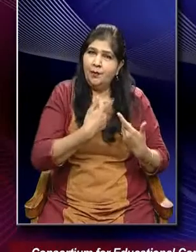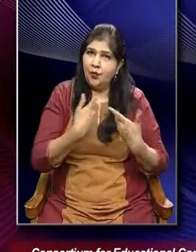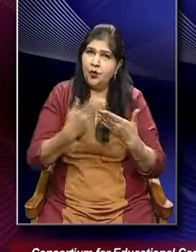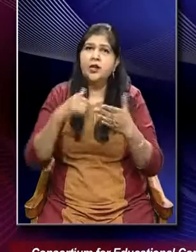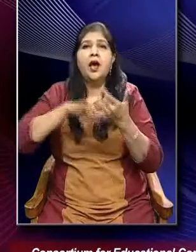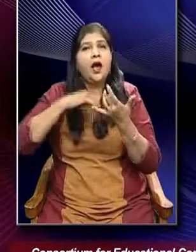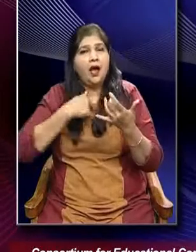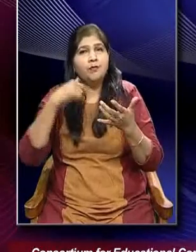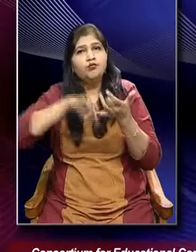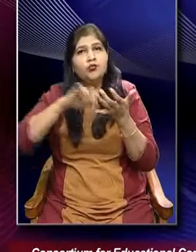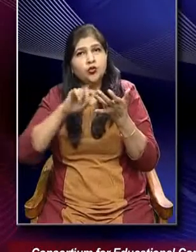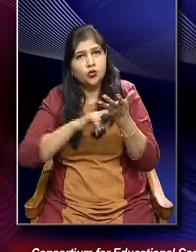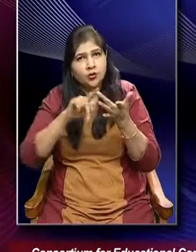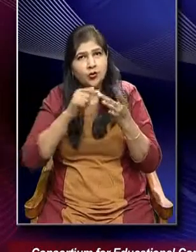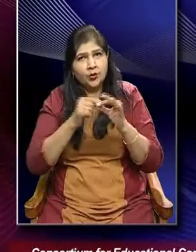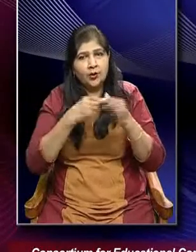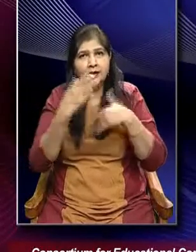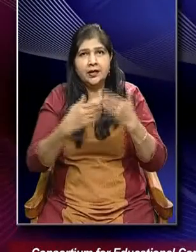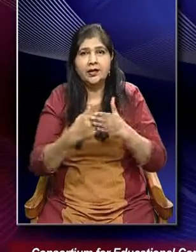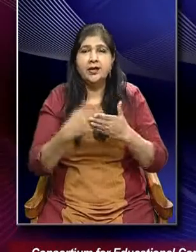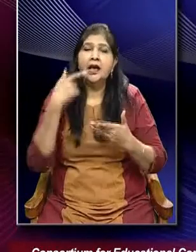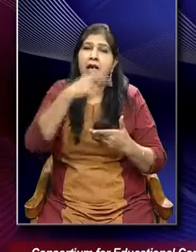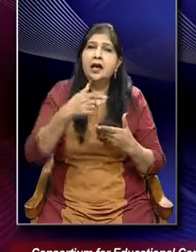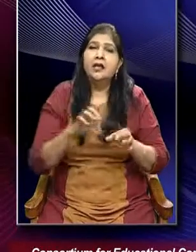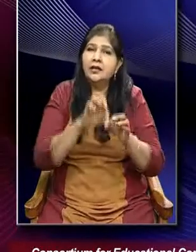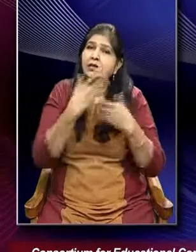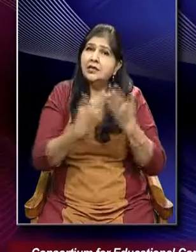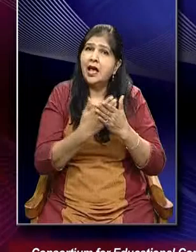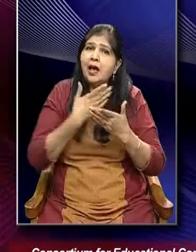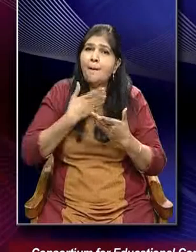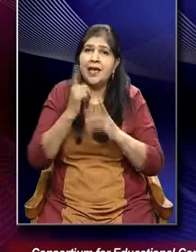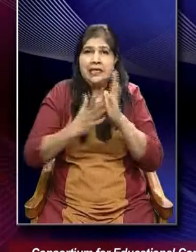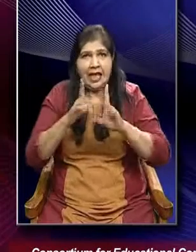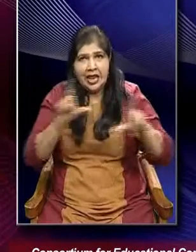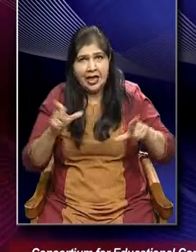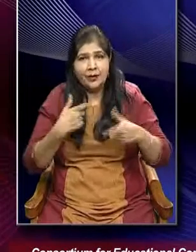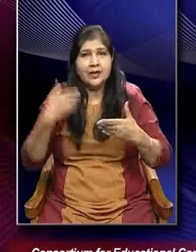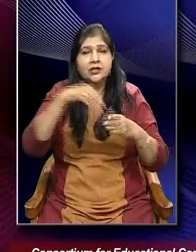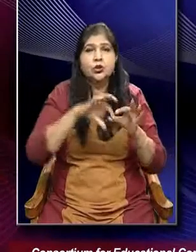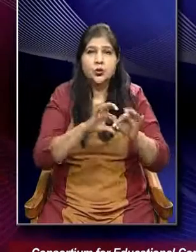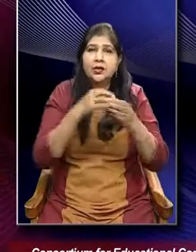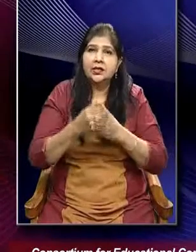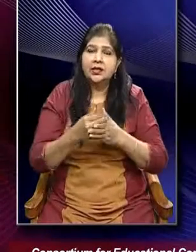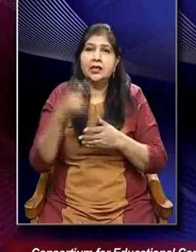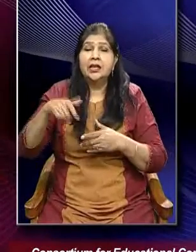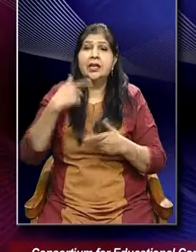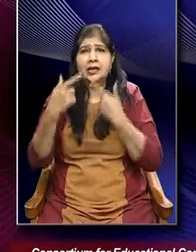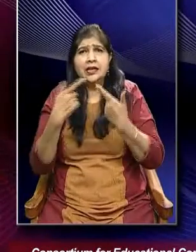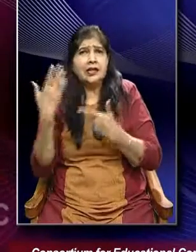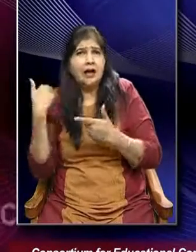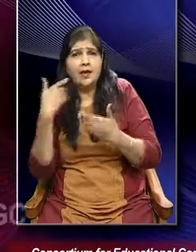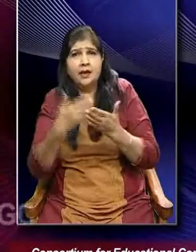is Madam Sharma, who will be joining us as we